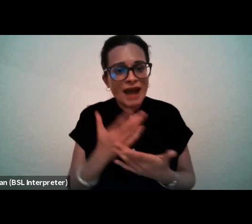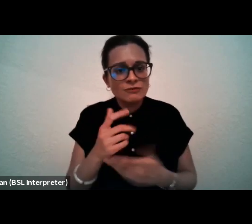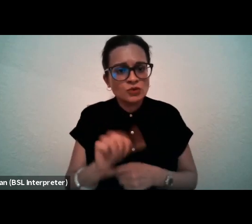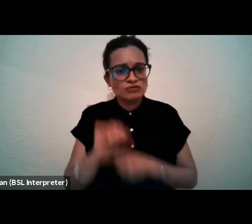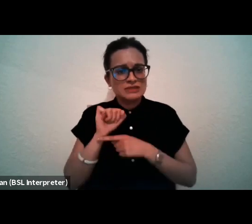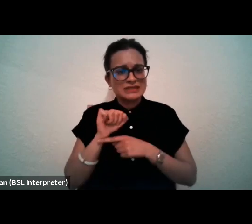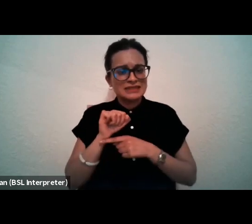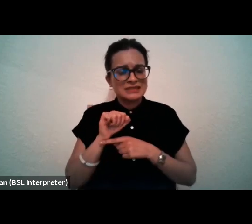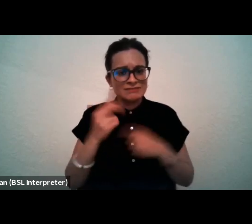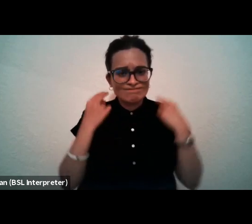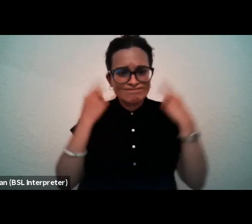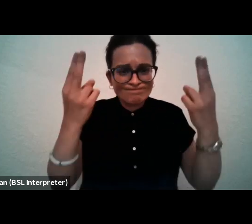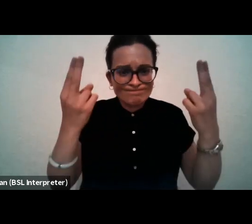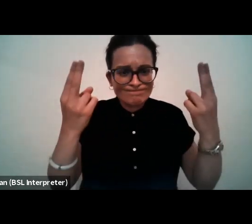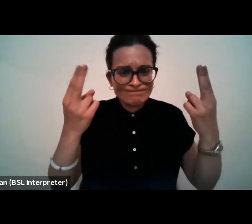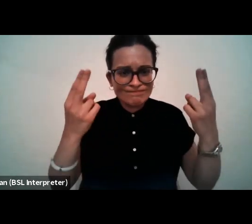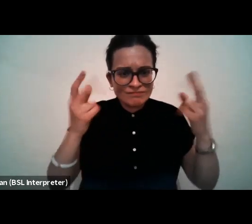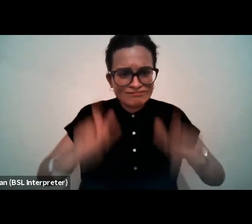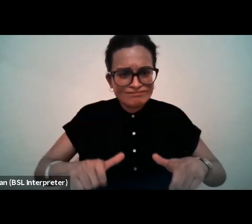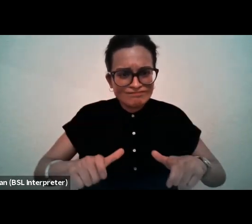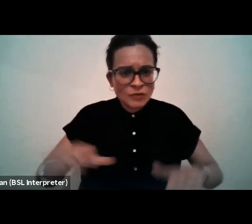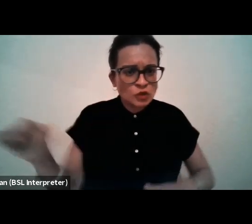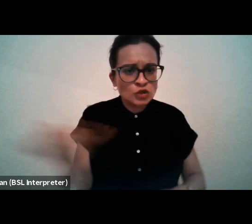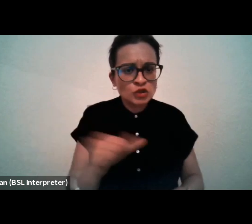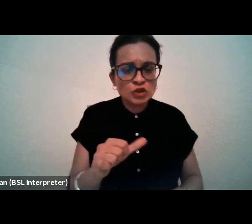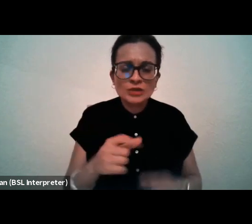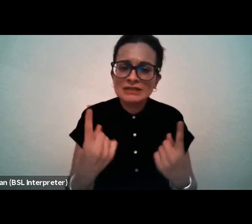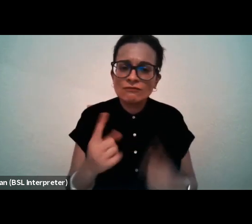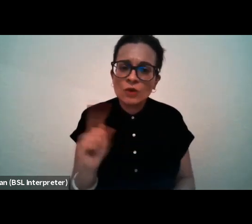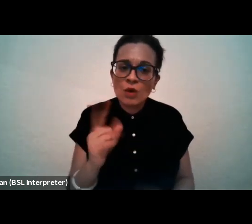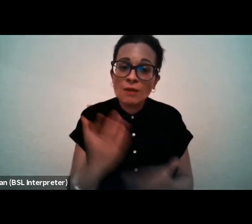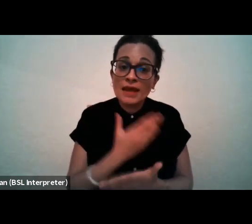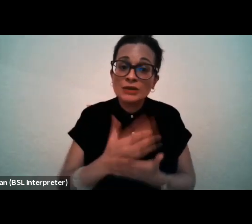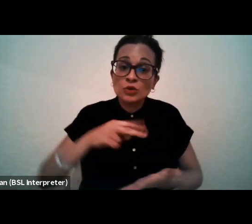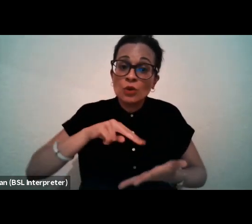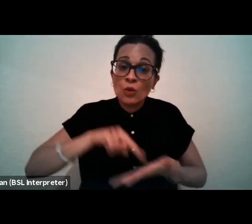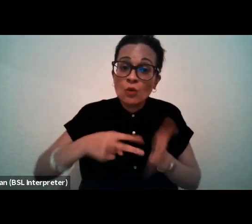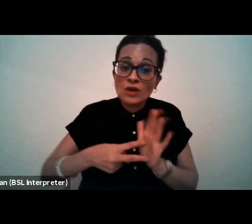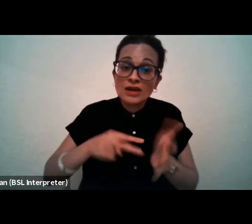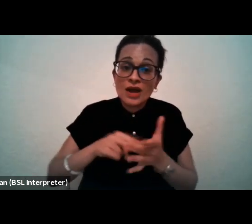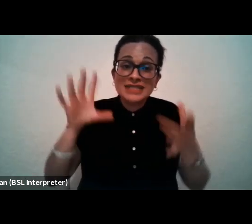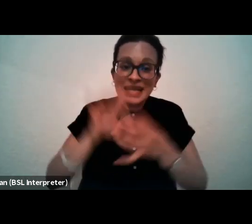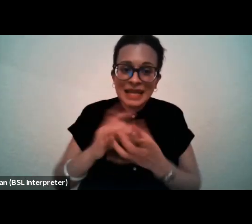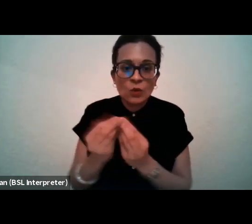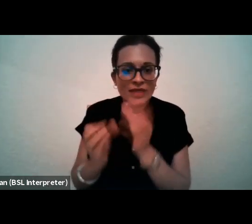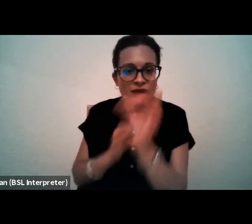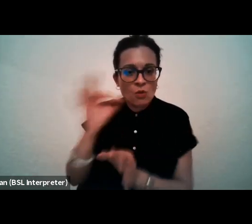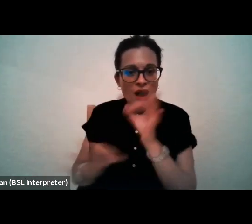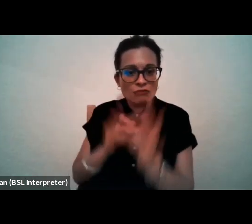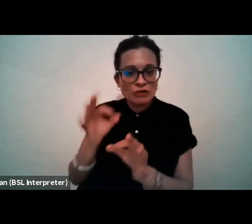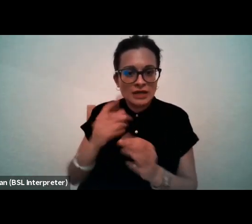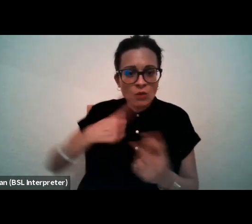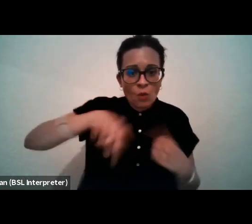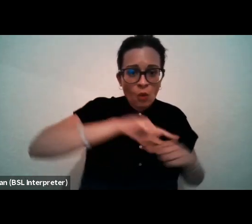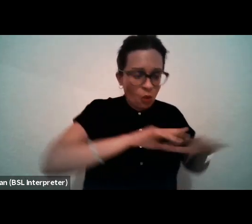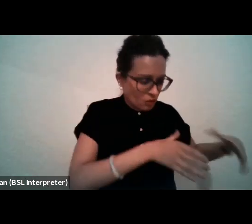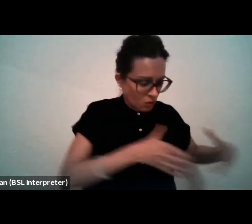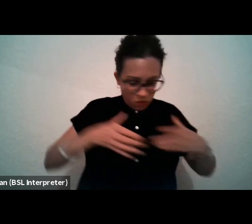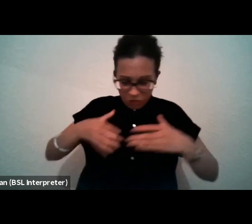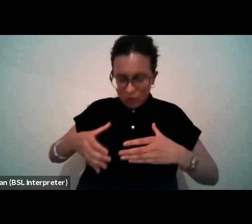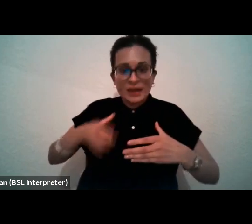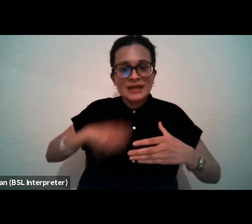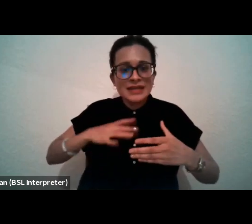and make sure there's a difference. And the difference has got to be organised around that inquiry. We need everybody to draw together to come up with